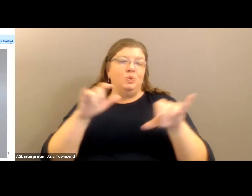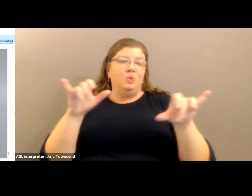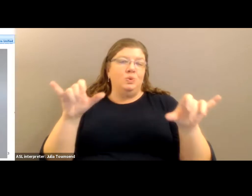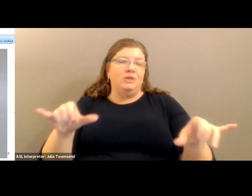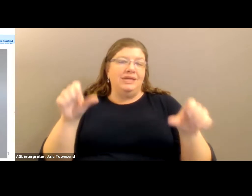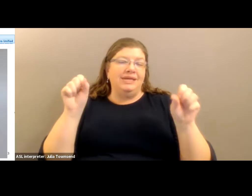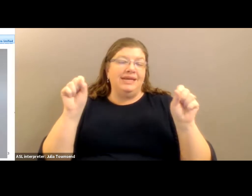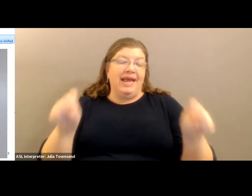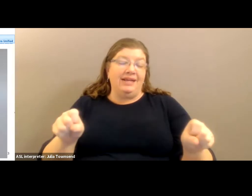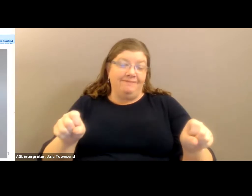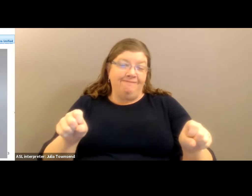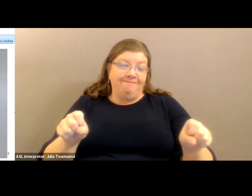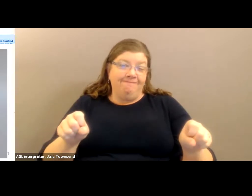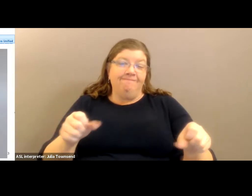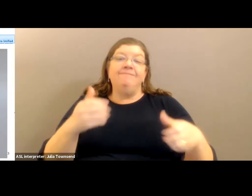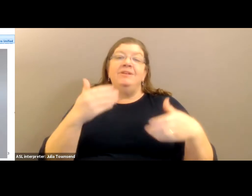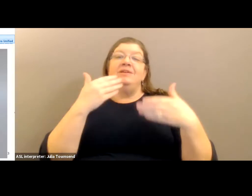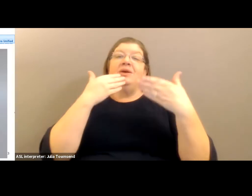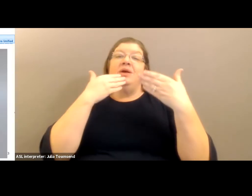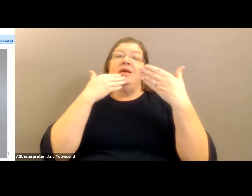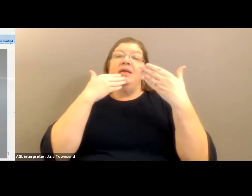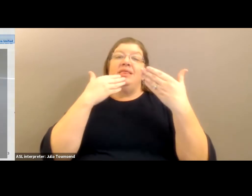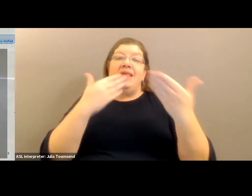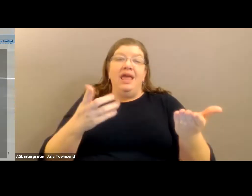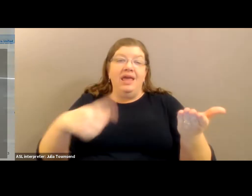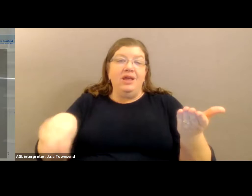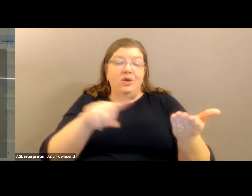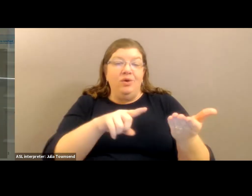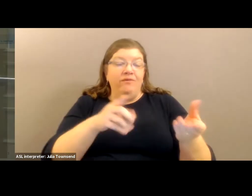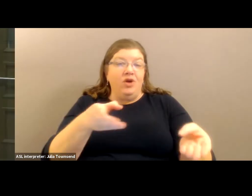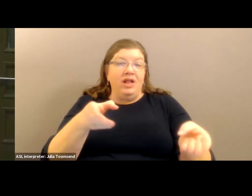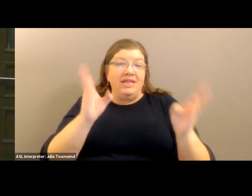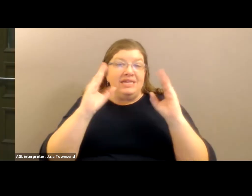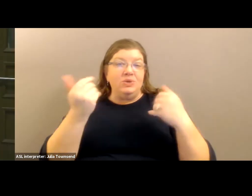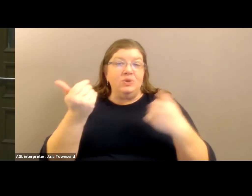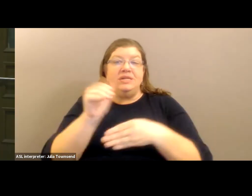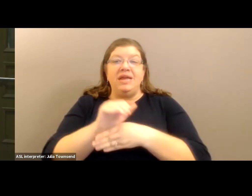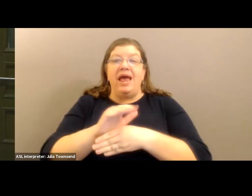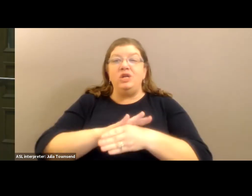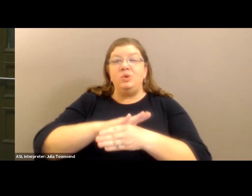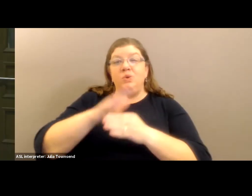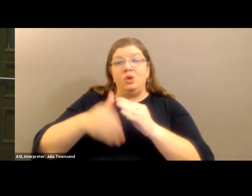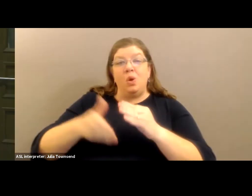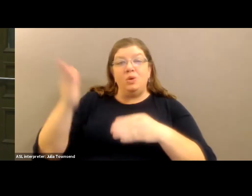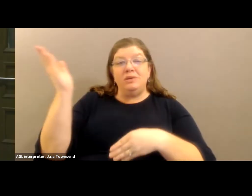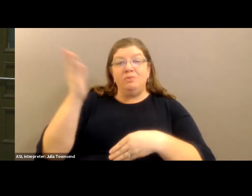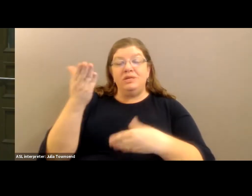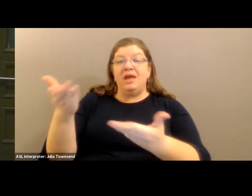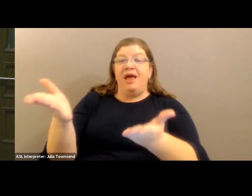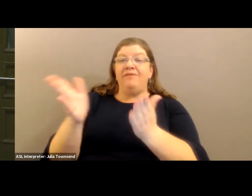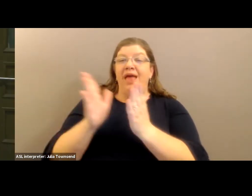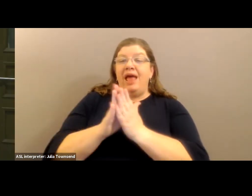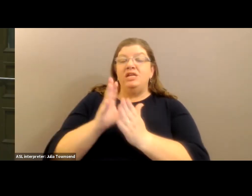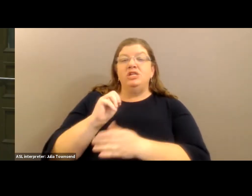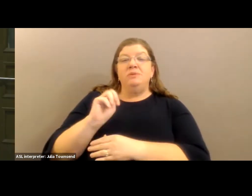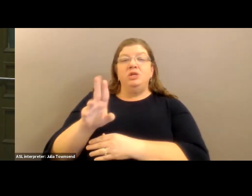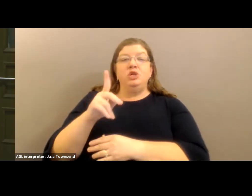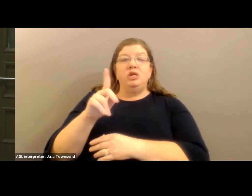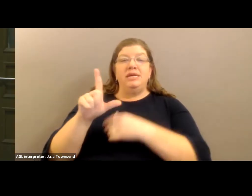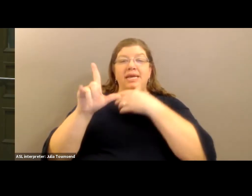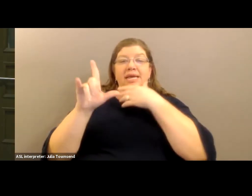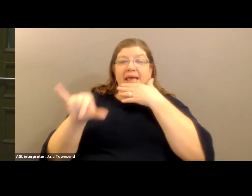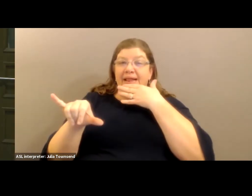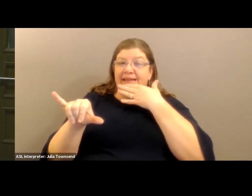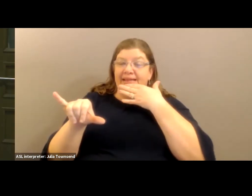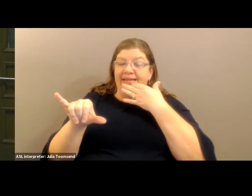So I thank you for listening tonight, and to close the presentation, I've asked Mr. Kelly,